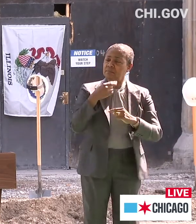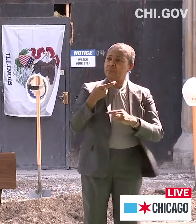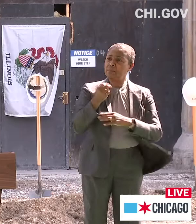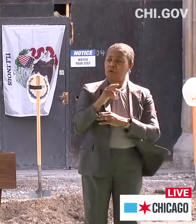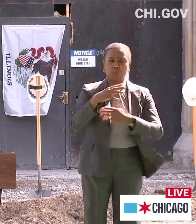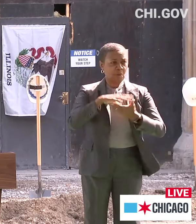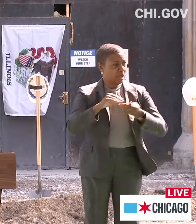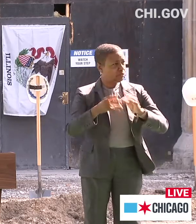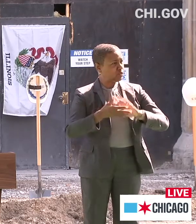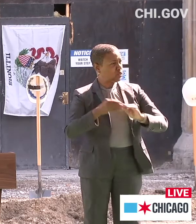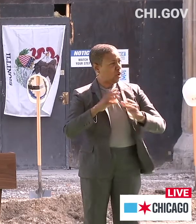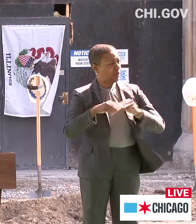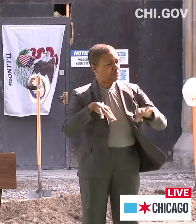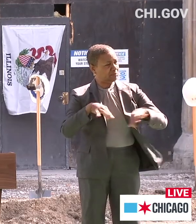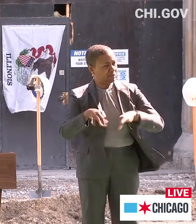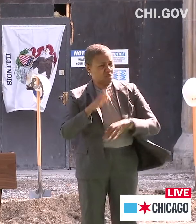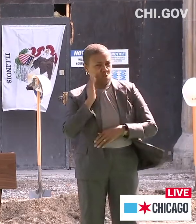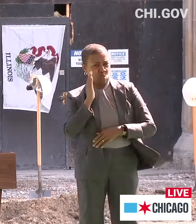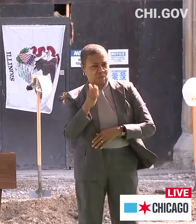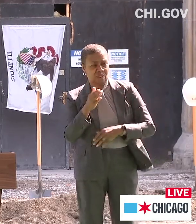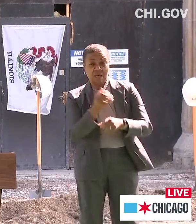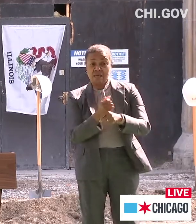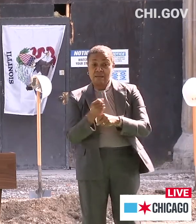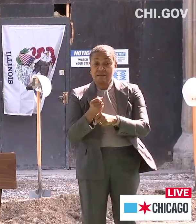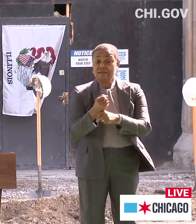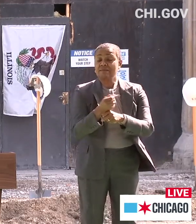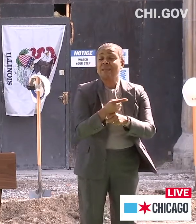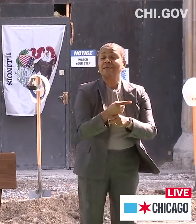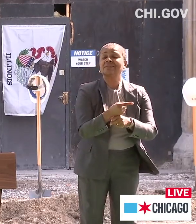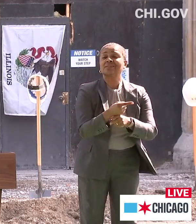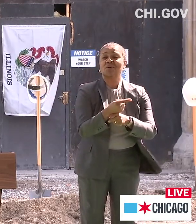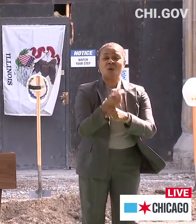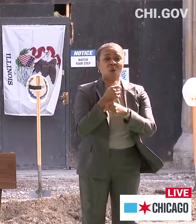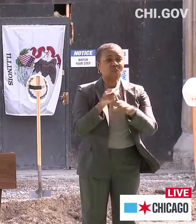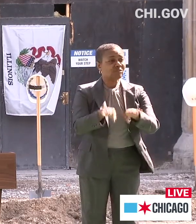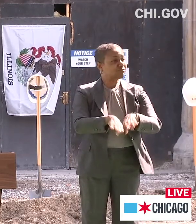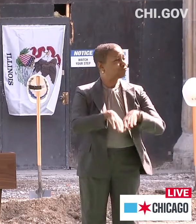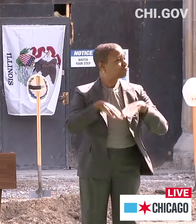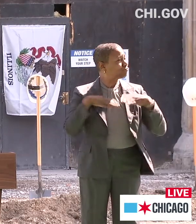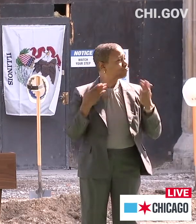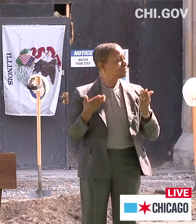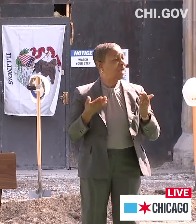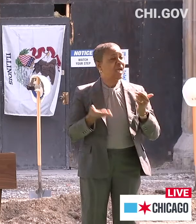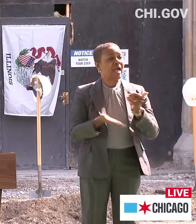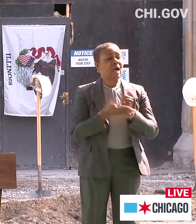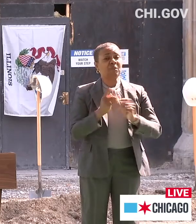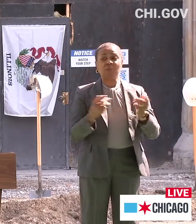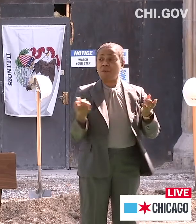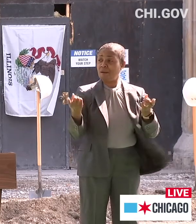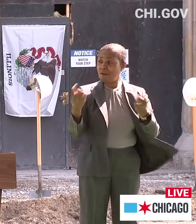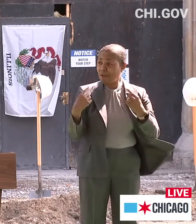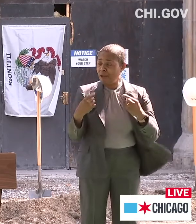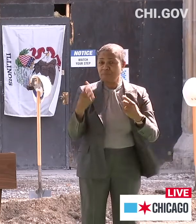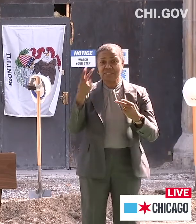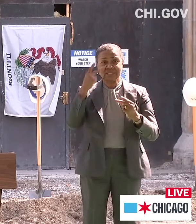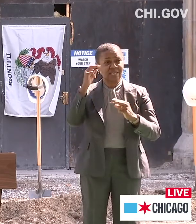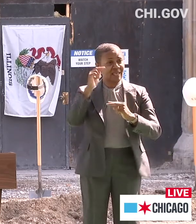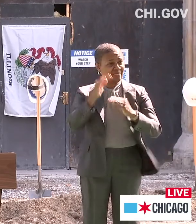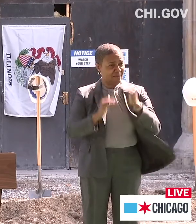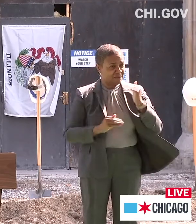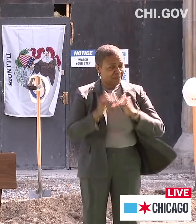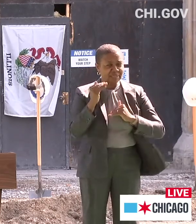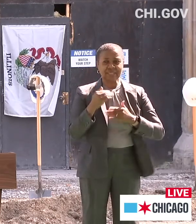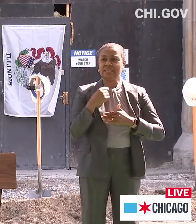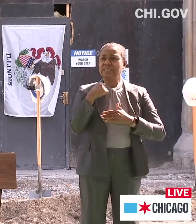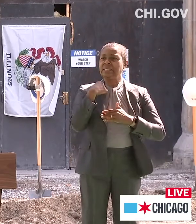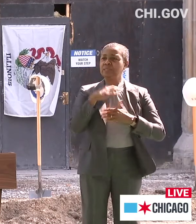And next year together, we will look forward to opening the doors and welcoming visitors into this beautiful building to tell that